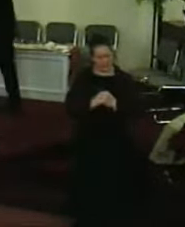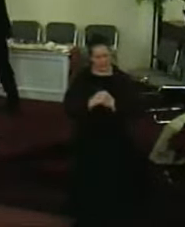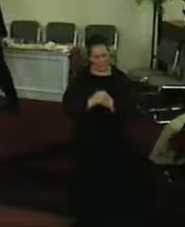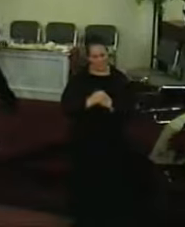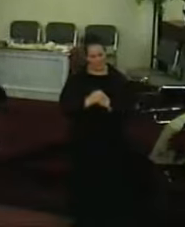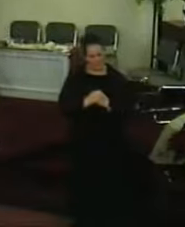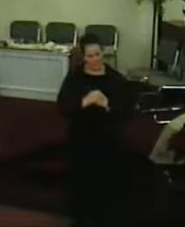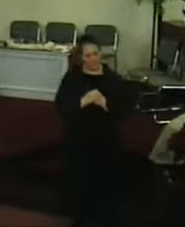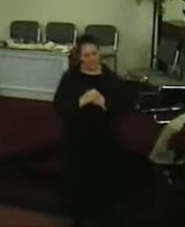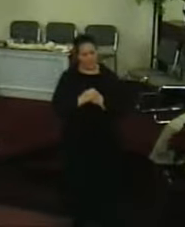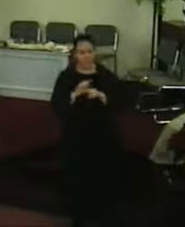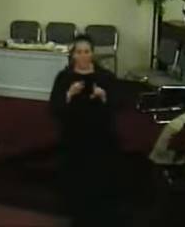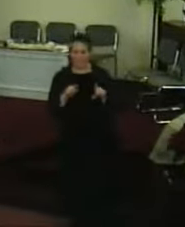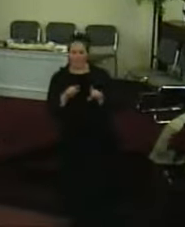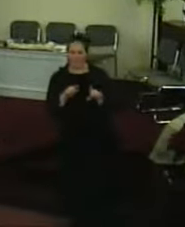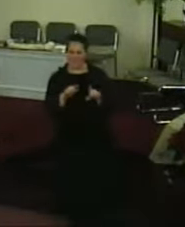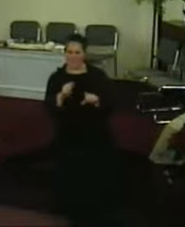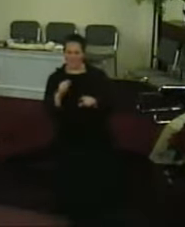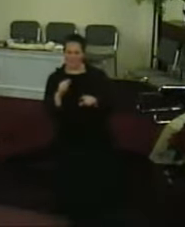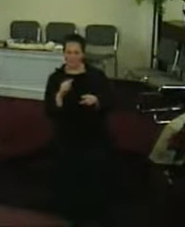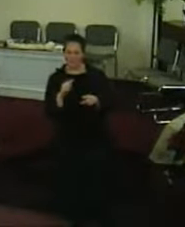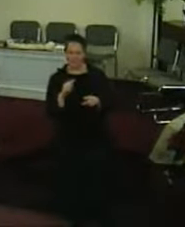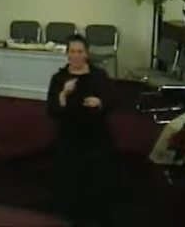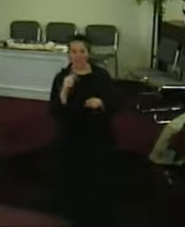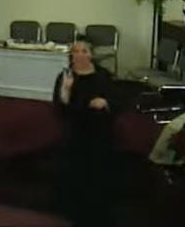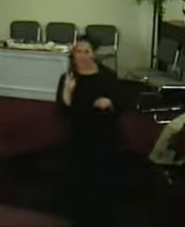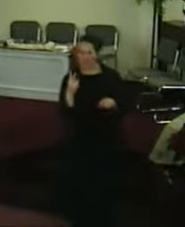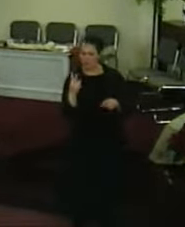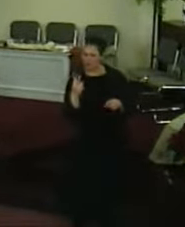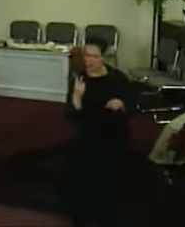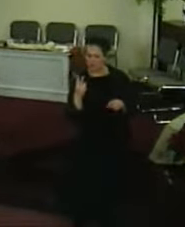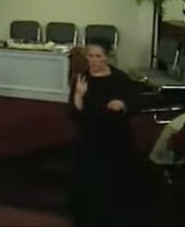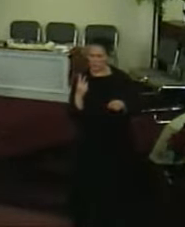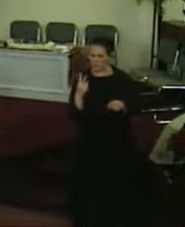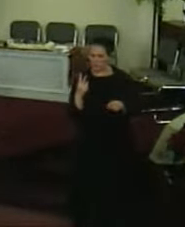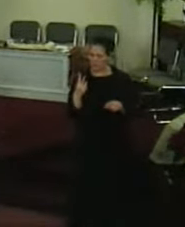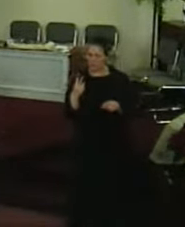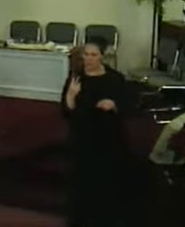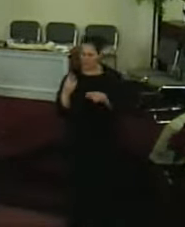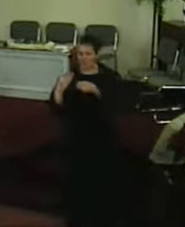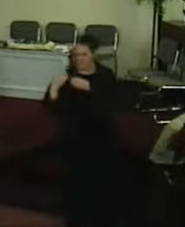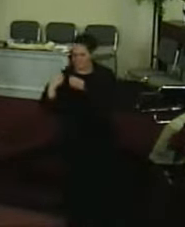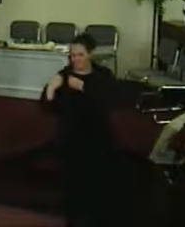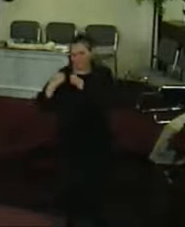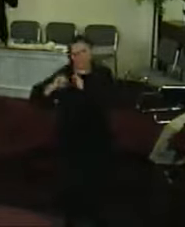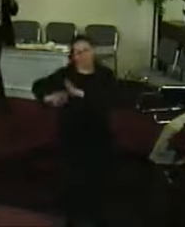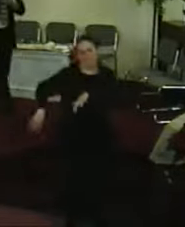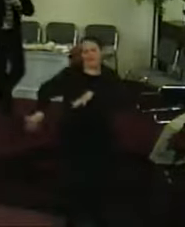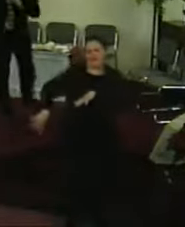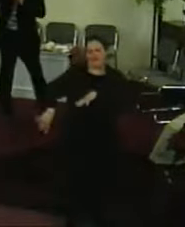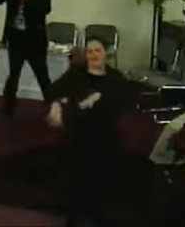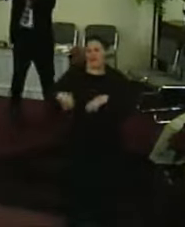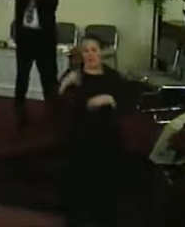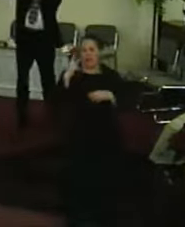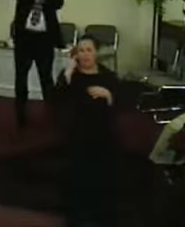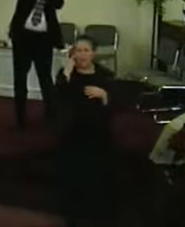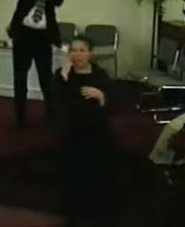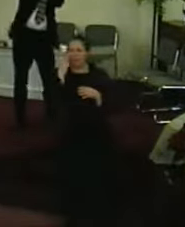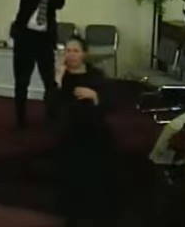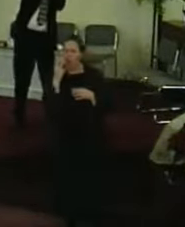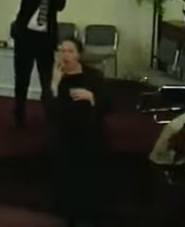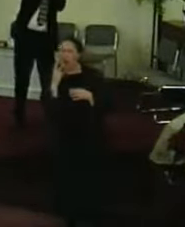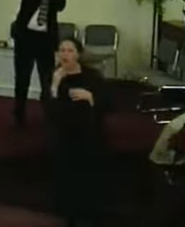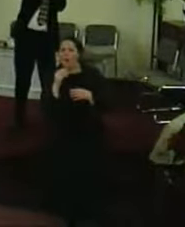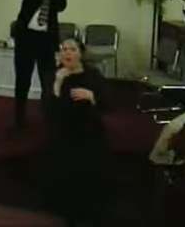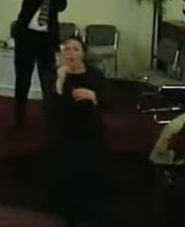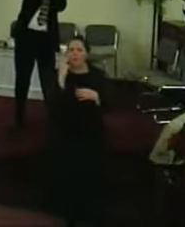But Joshua and Caleb, they went through there with their telescopes. Look at that fruit. That's